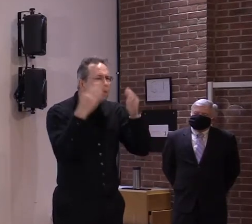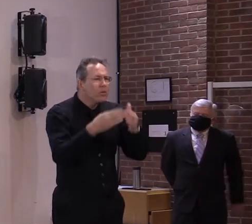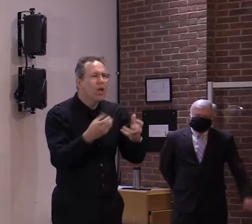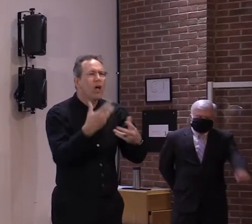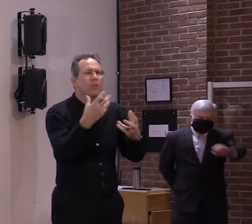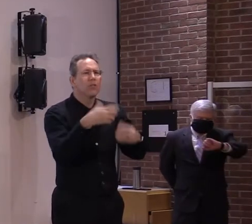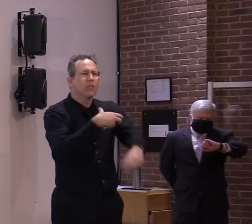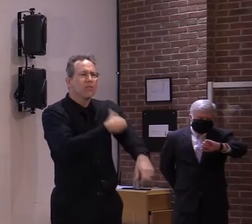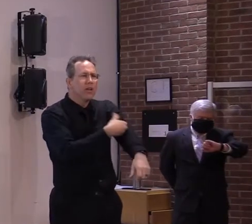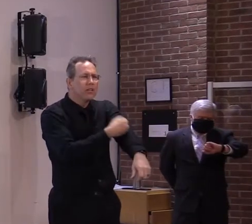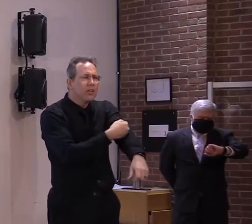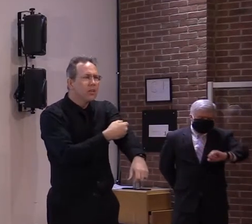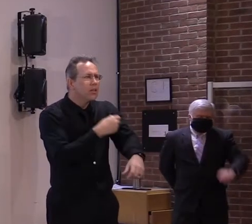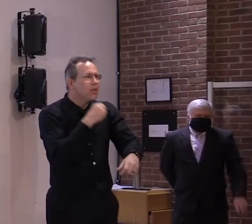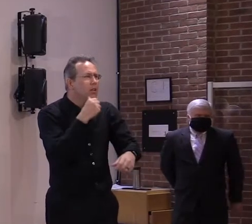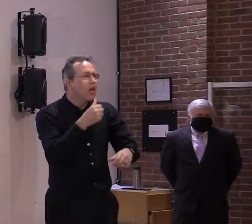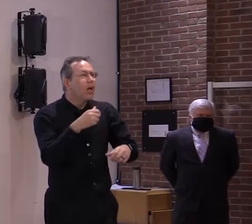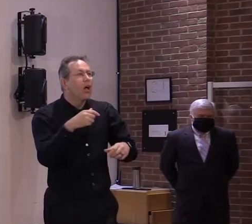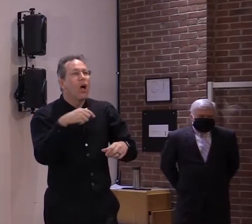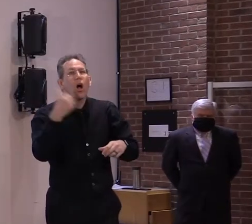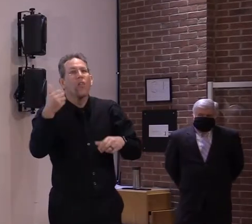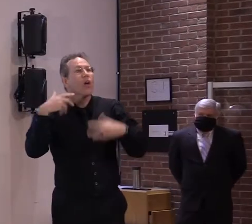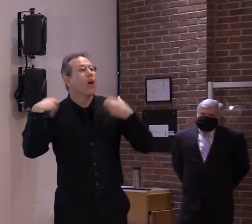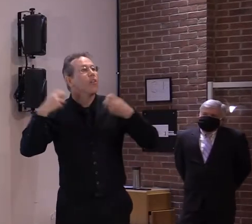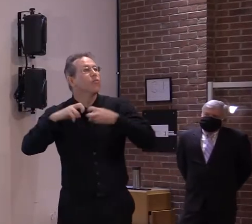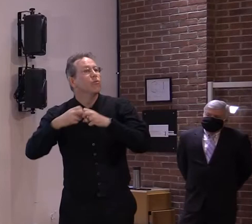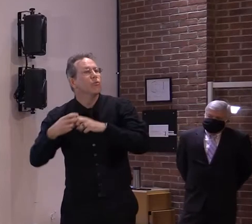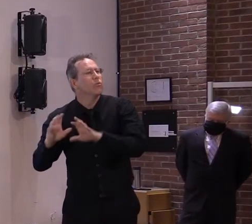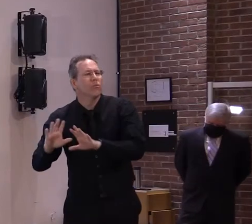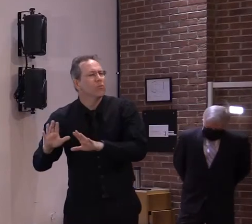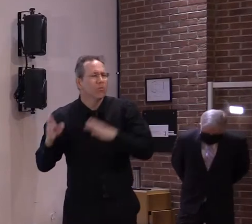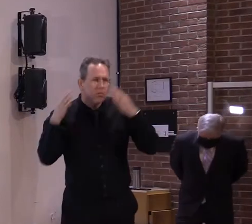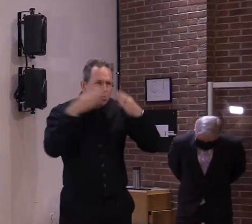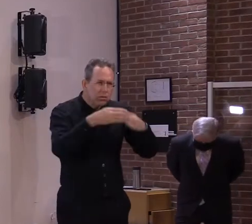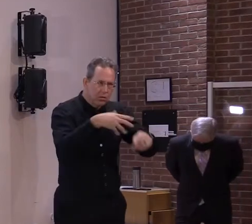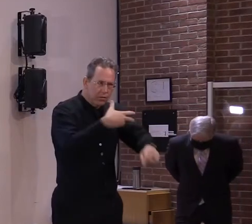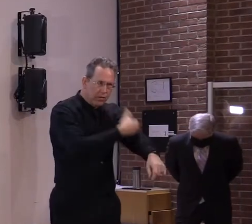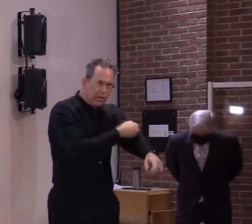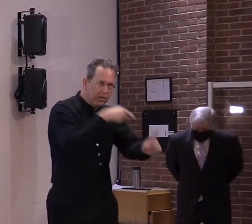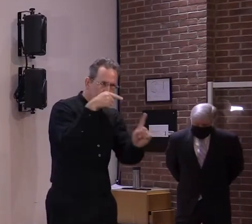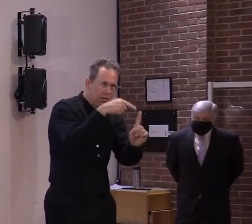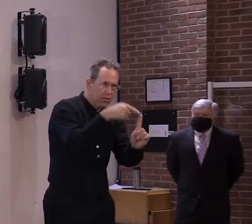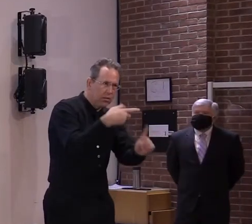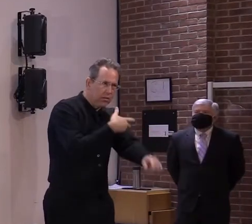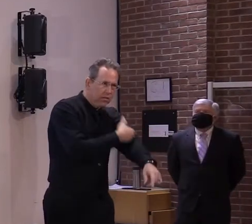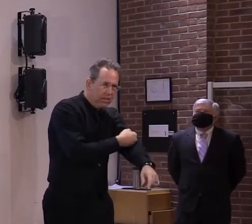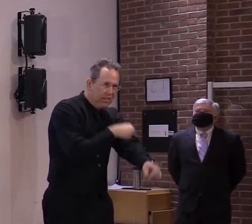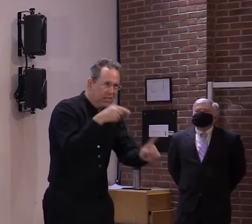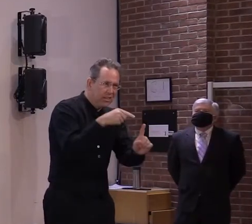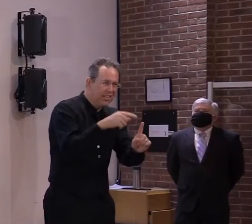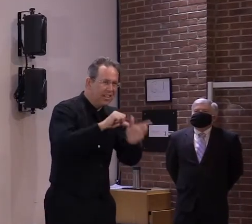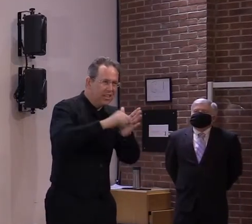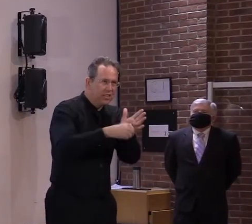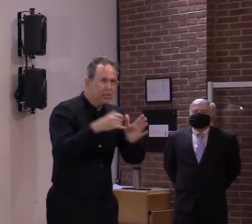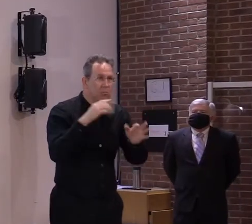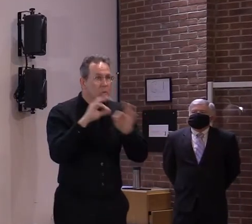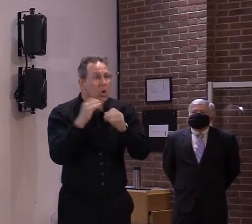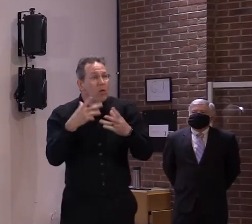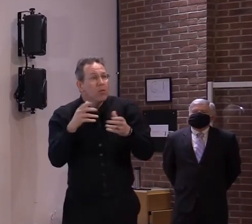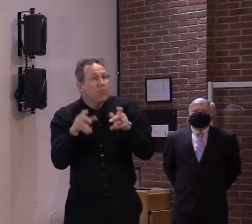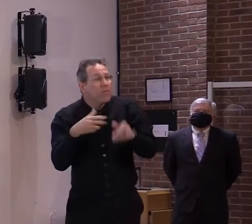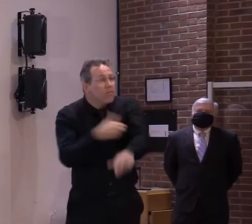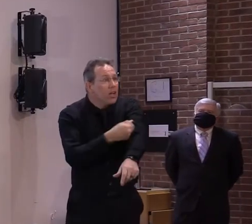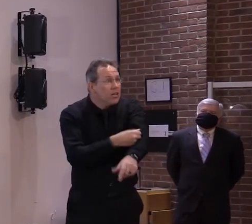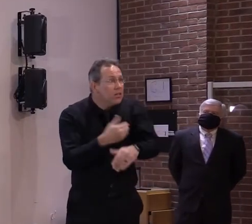standpoint. And obviously, as I tried to say in my comments and as others have said, we didn't replace all of the